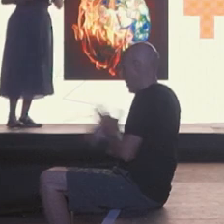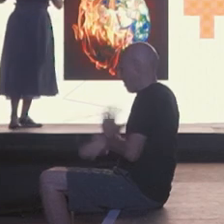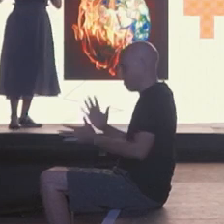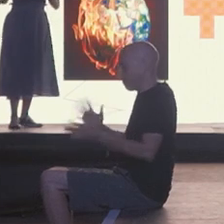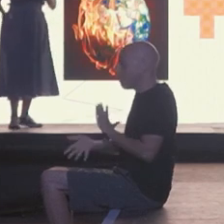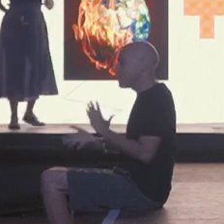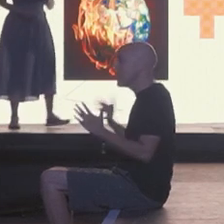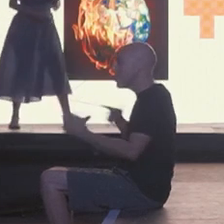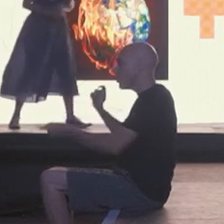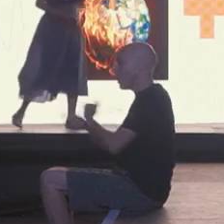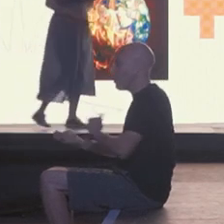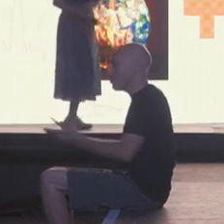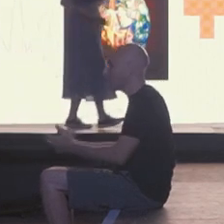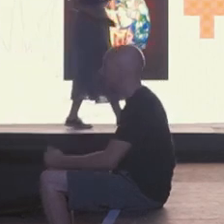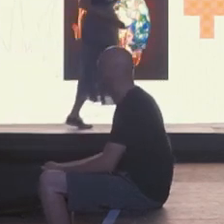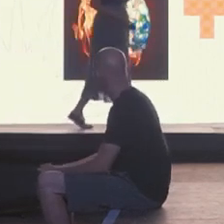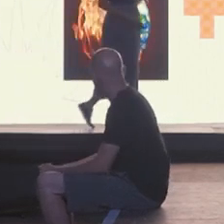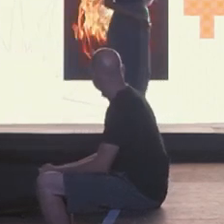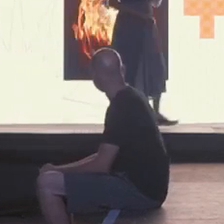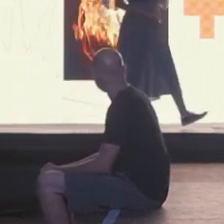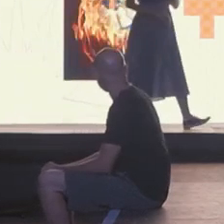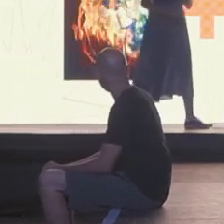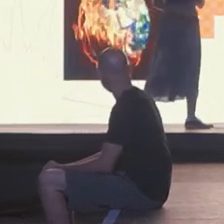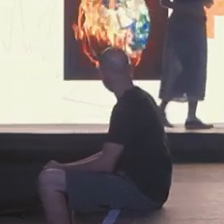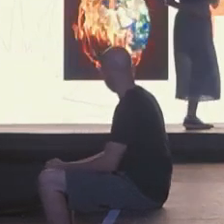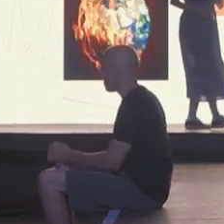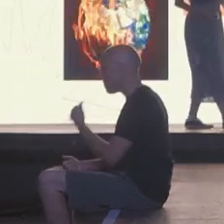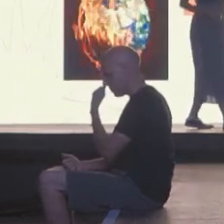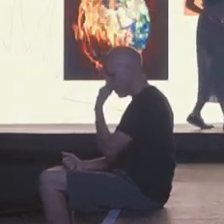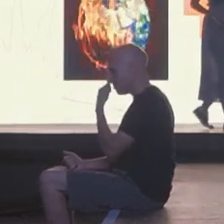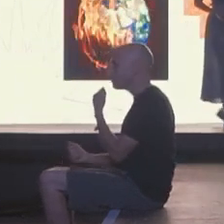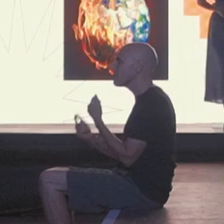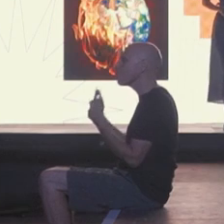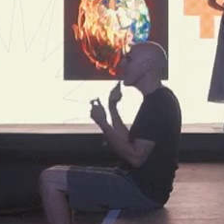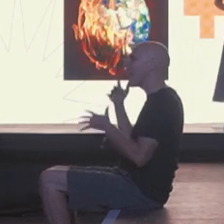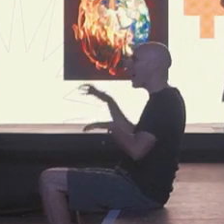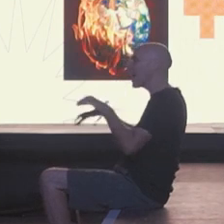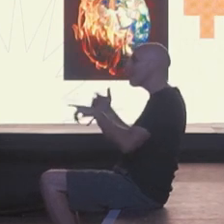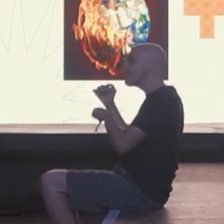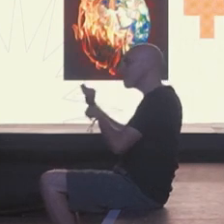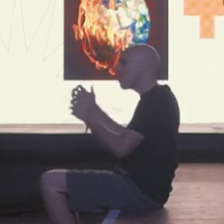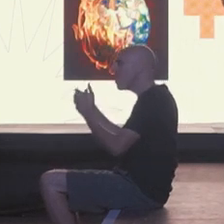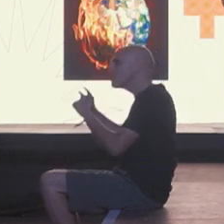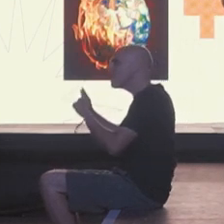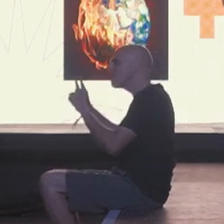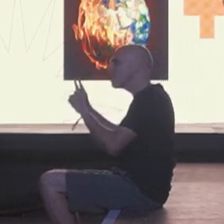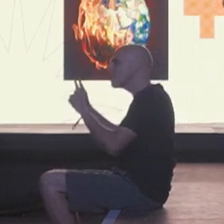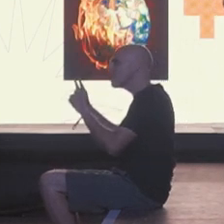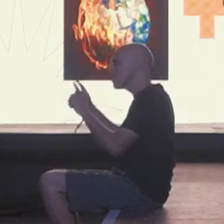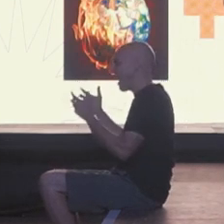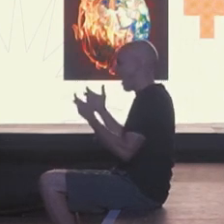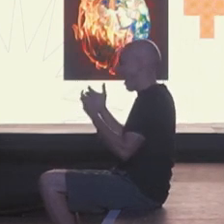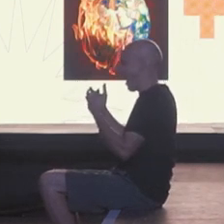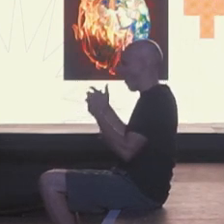So what makes us different from other movements? To talk about this, I want to tell you a bit about how Animal Rebellion came to